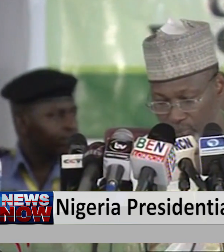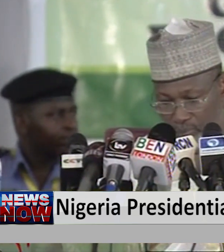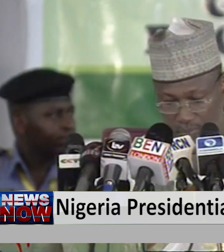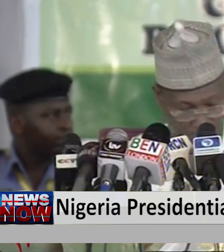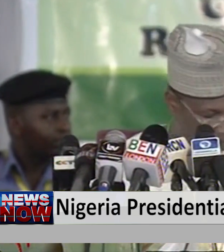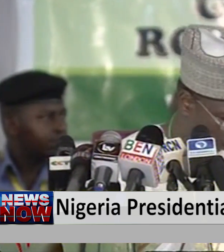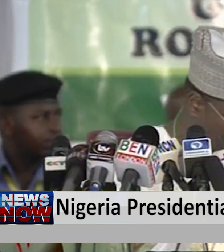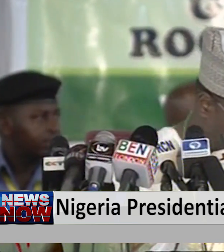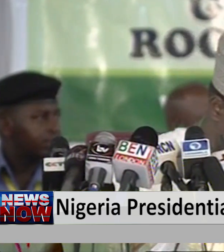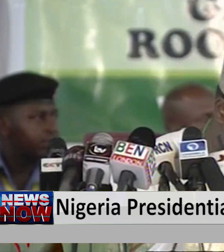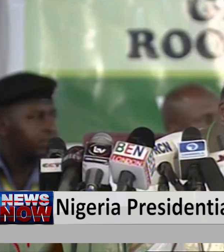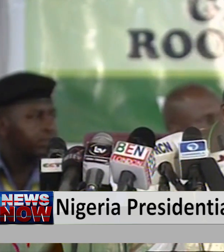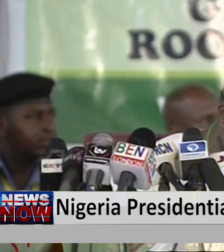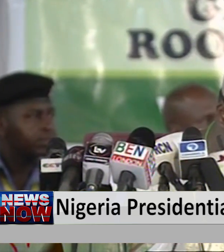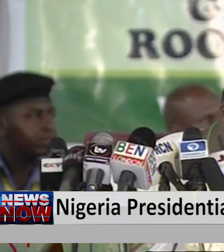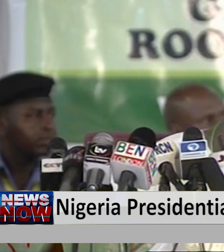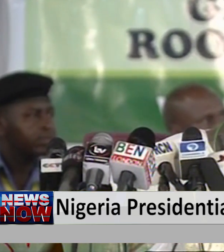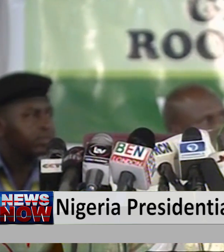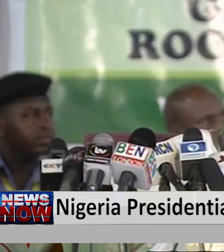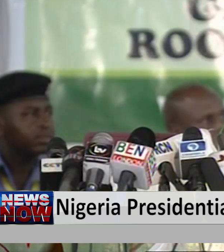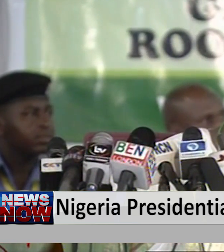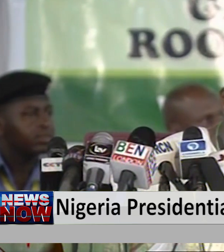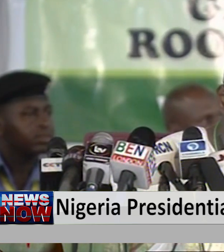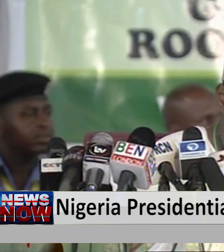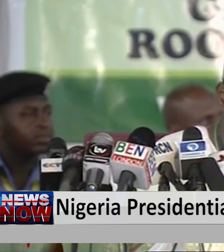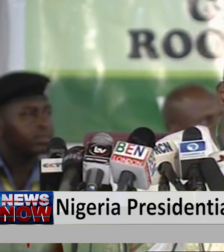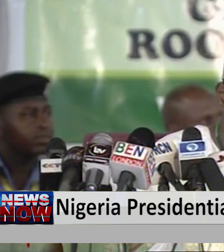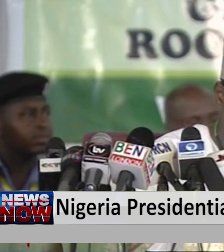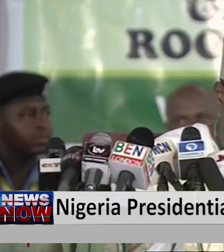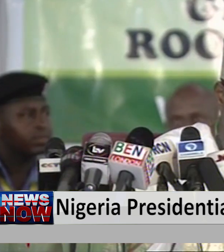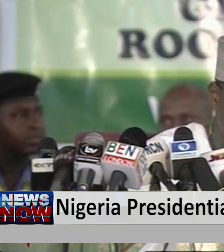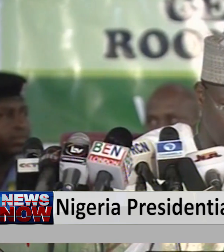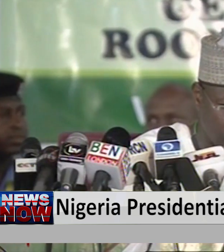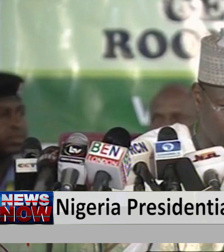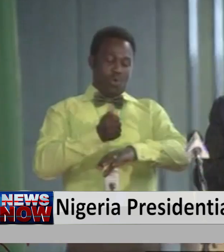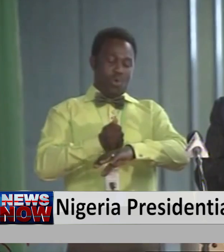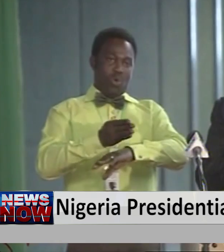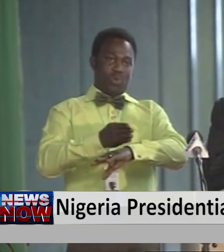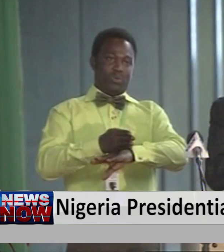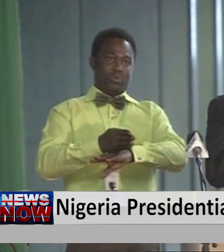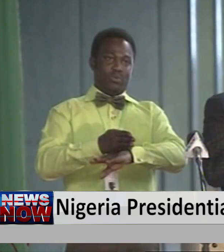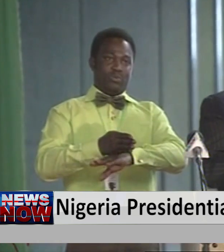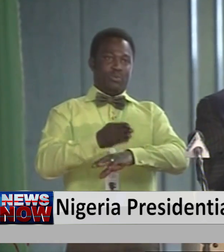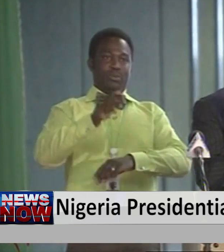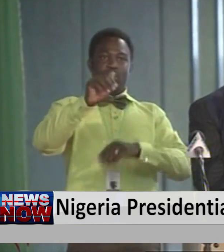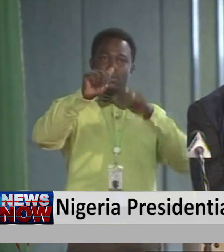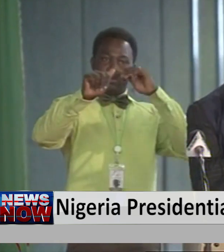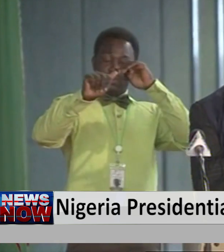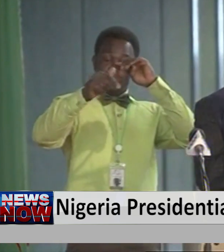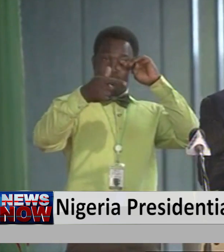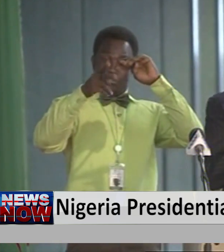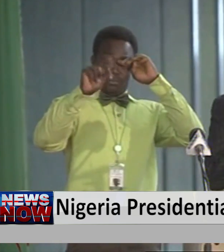The second state received by the National Collection Center was Ogun State. Professor Duro